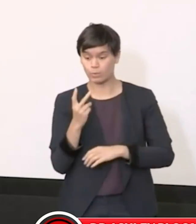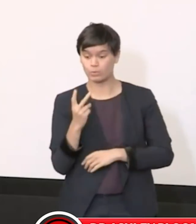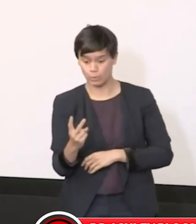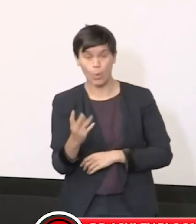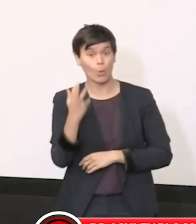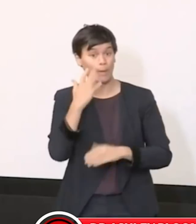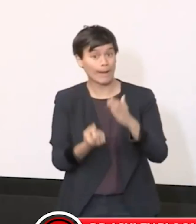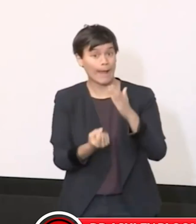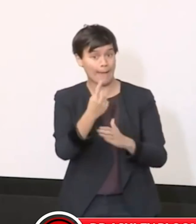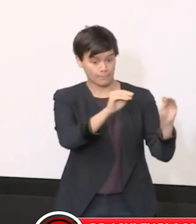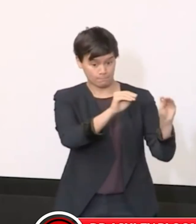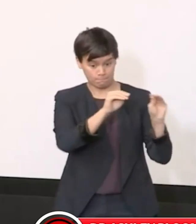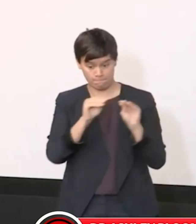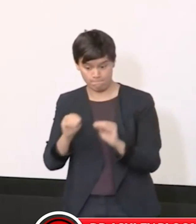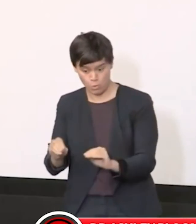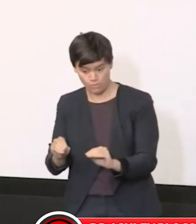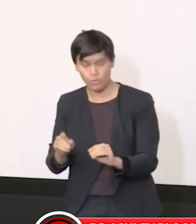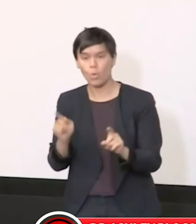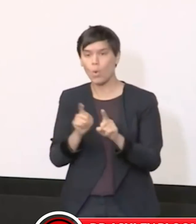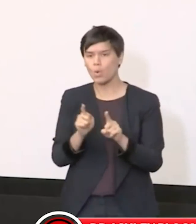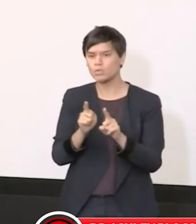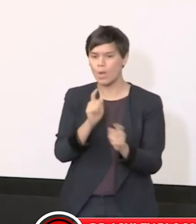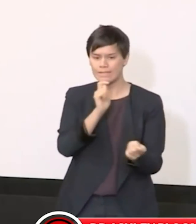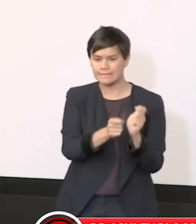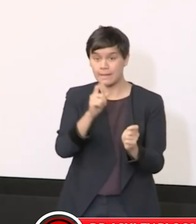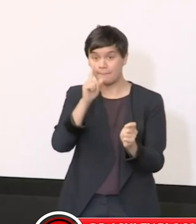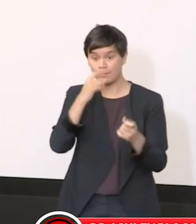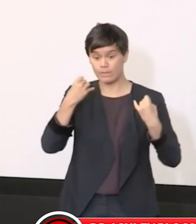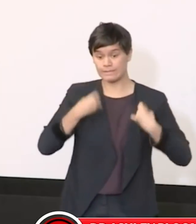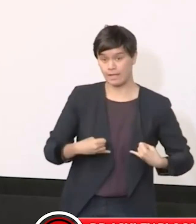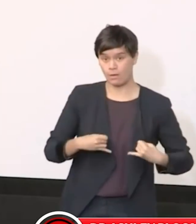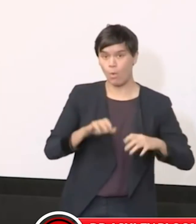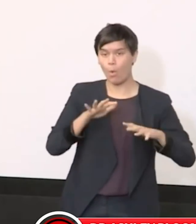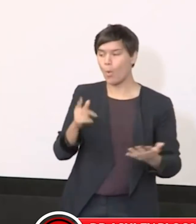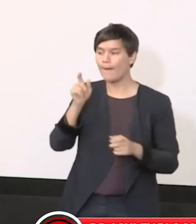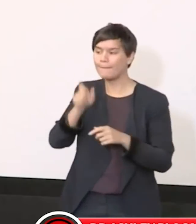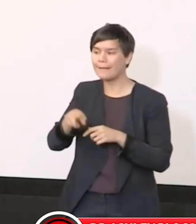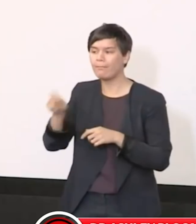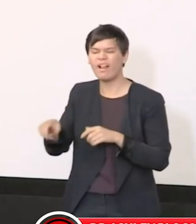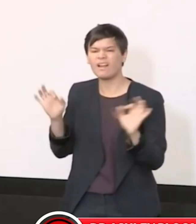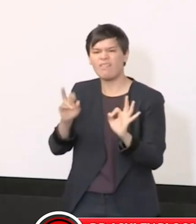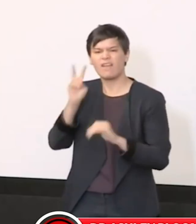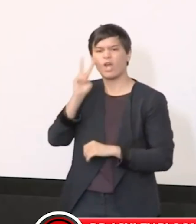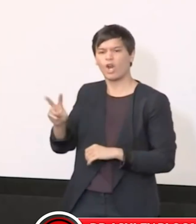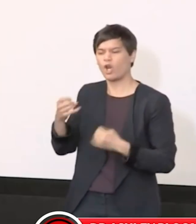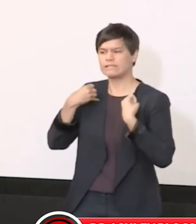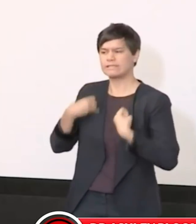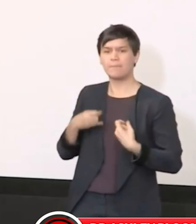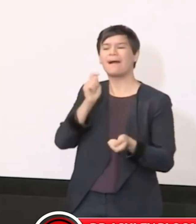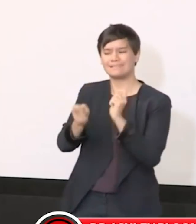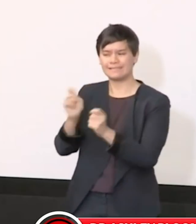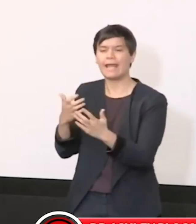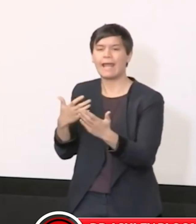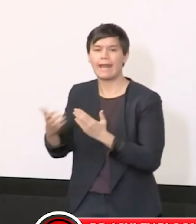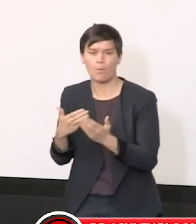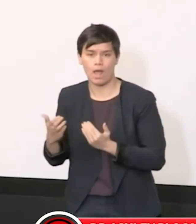include asymptomatic people across New Zealand as part of our efforts to identify if there were any